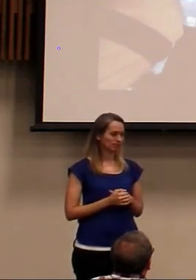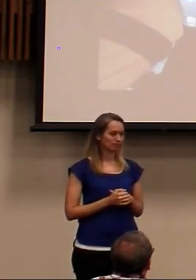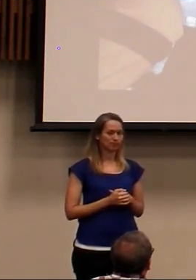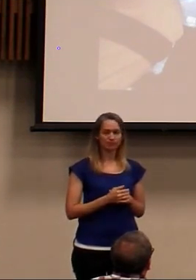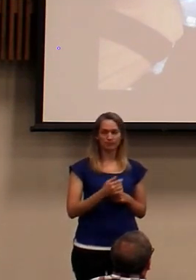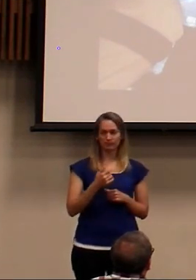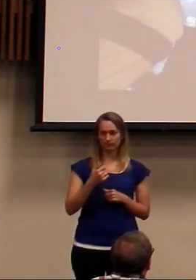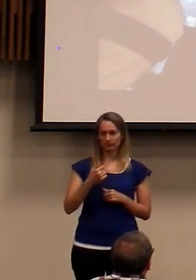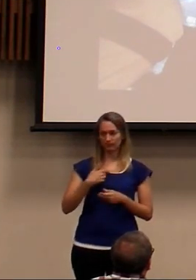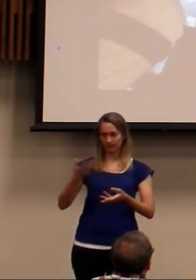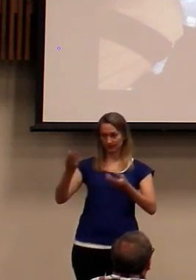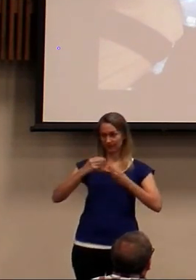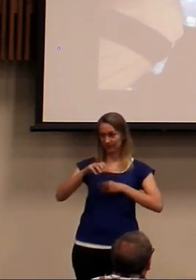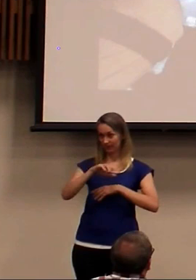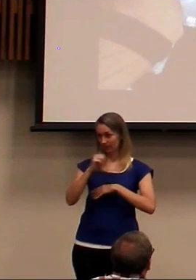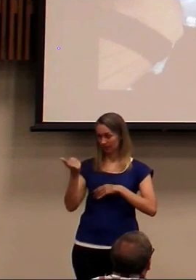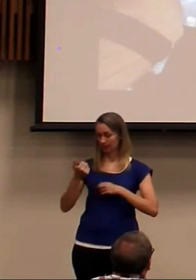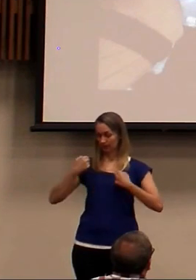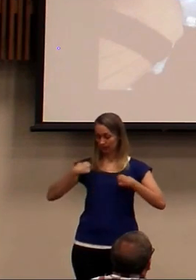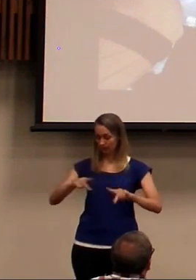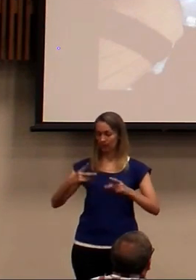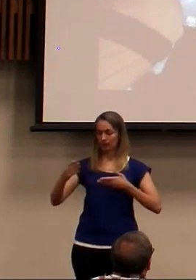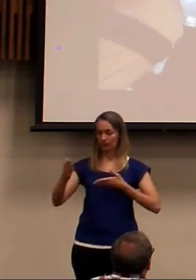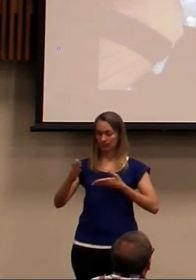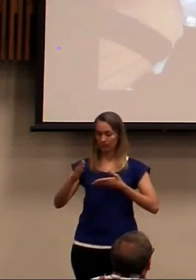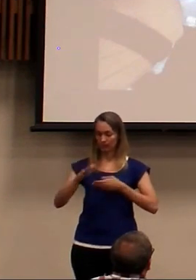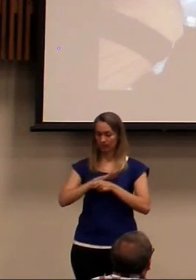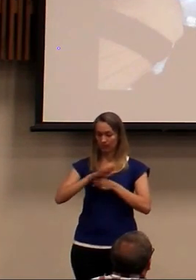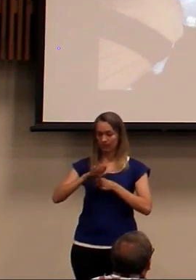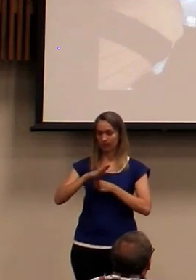I've been given another chance to fulfill my ministry.